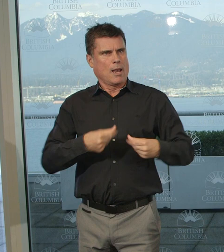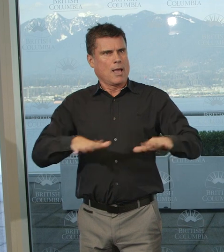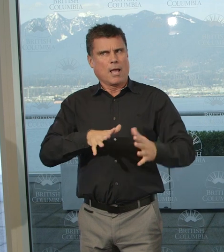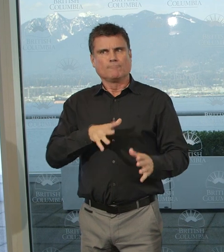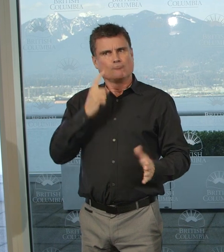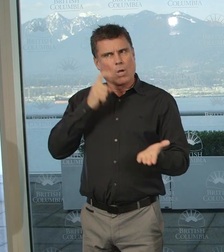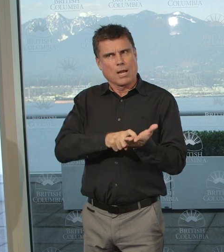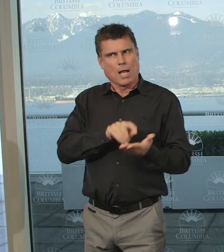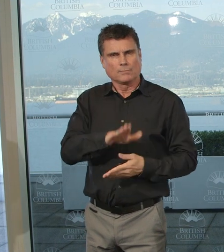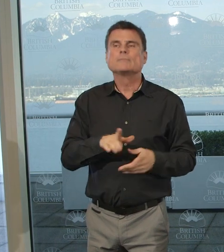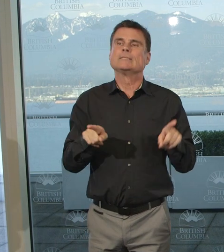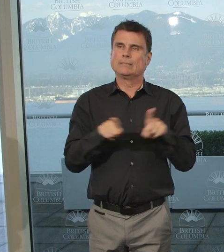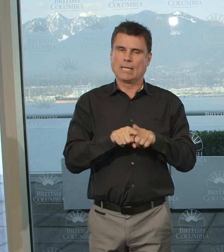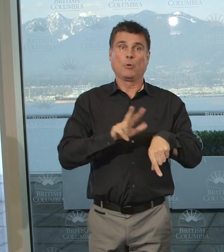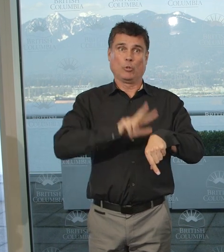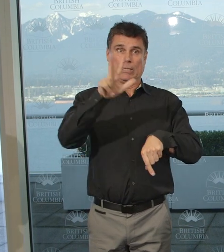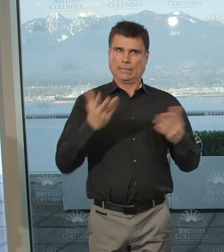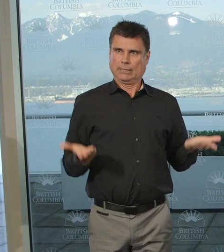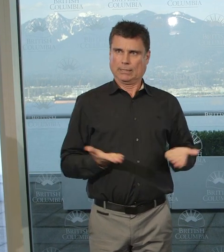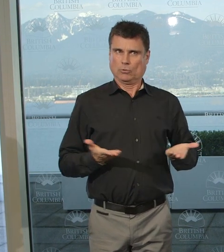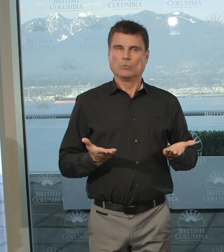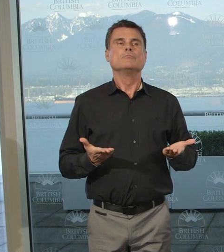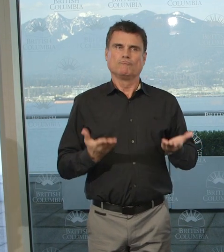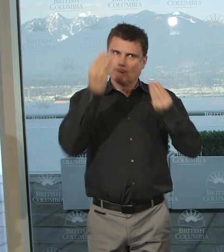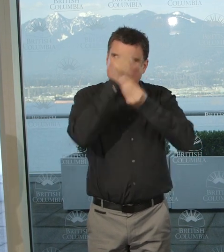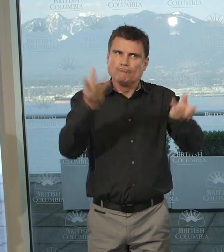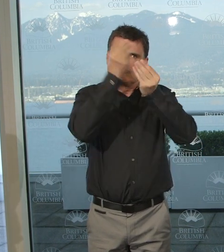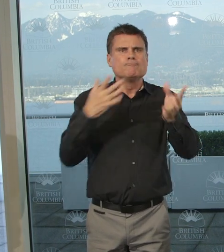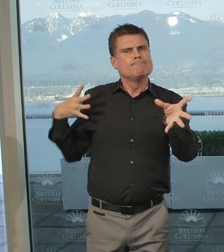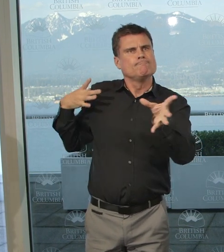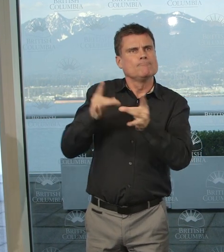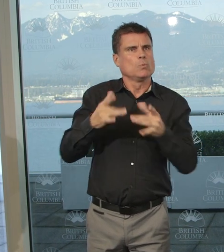here at the Vancouver Cabinet Offices. And with that, I wanted to introduce Dr. Bonnie Henry.